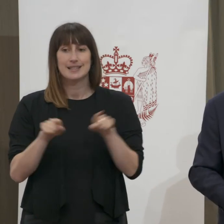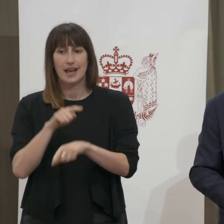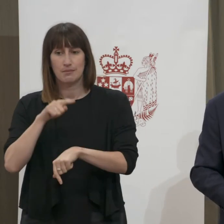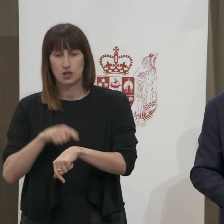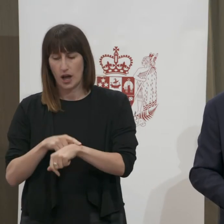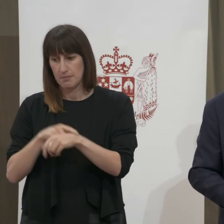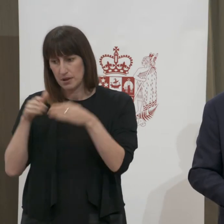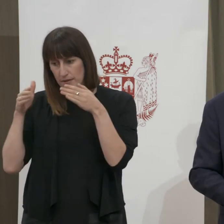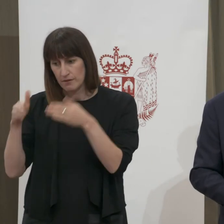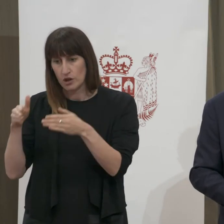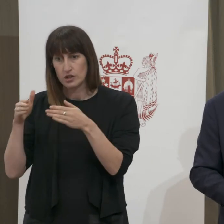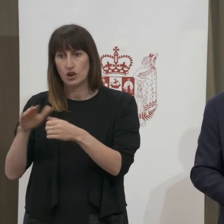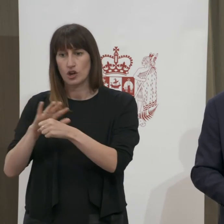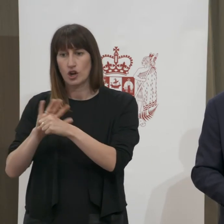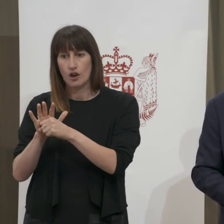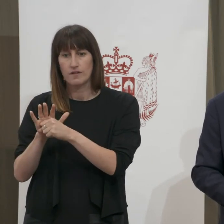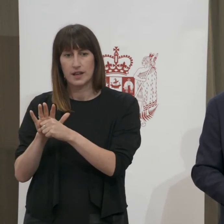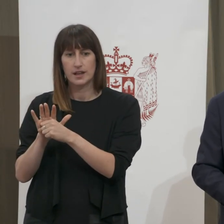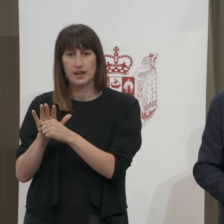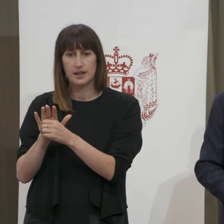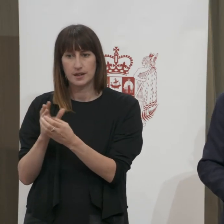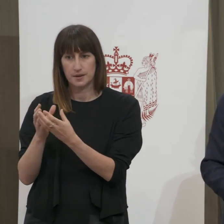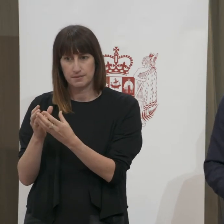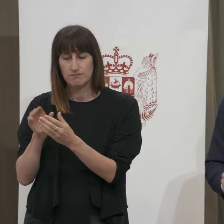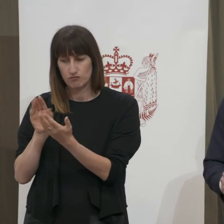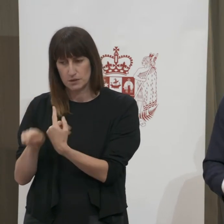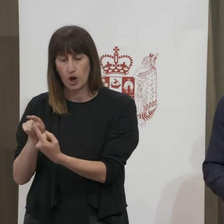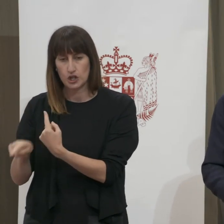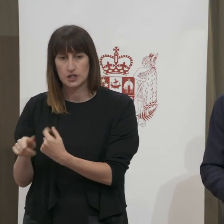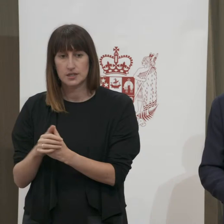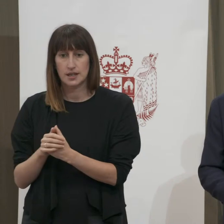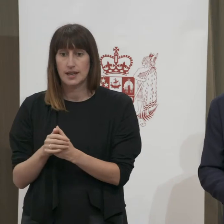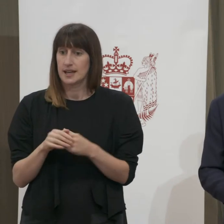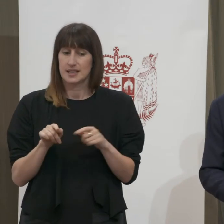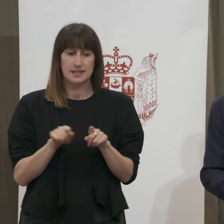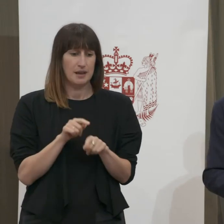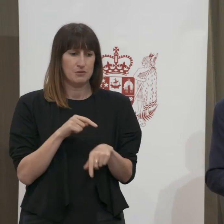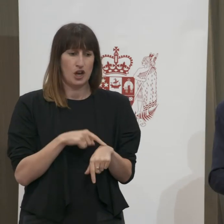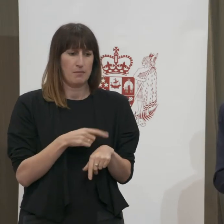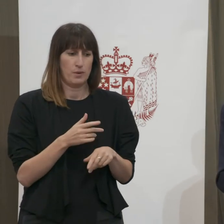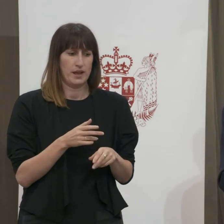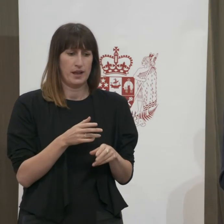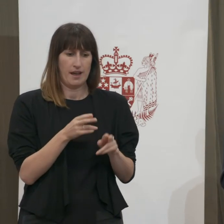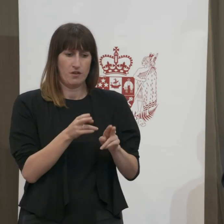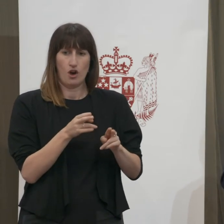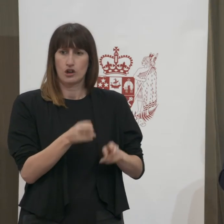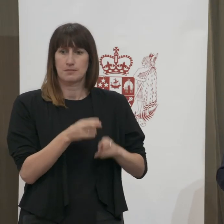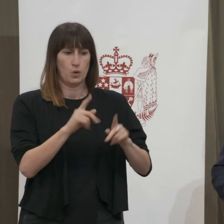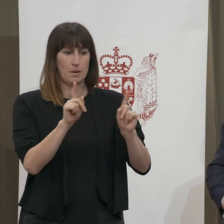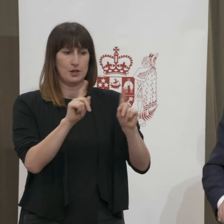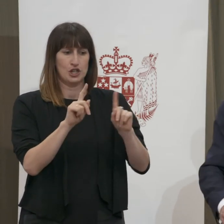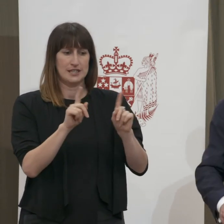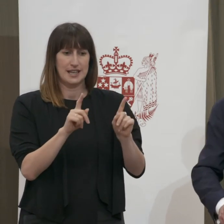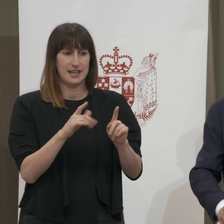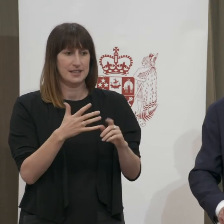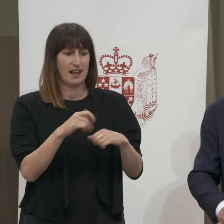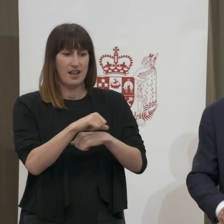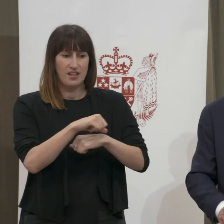workers focused on the COVID-19 response, just as we must keep our hospital emergency departments and operating theatres